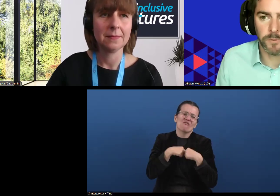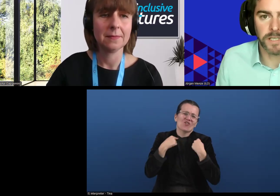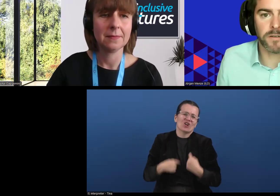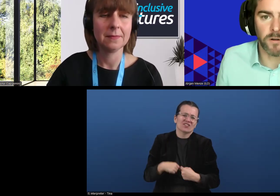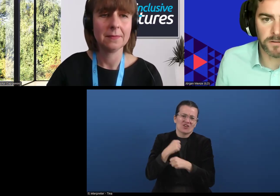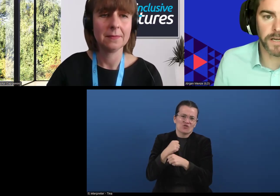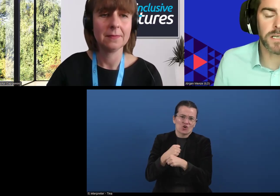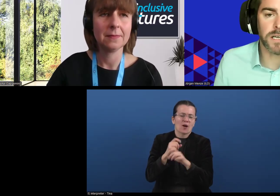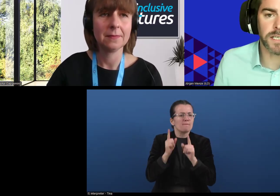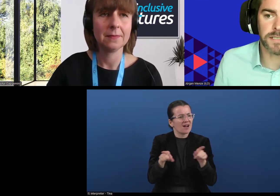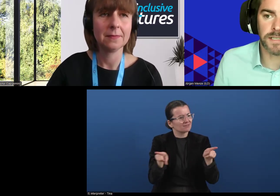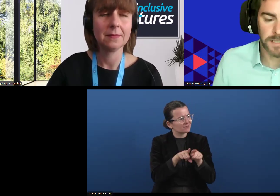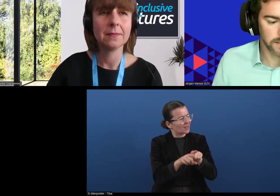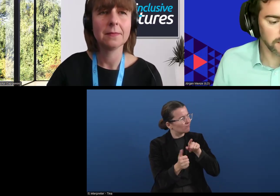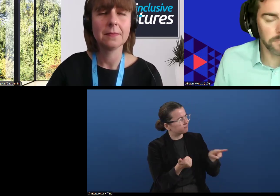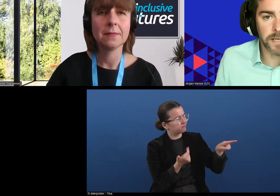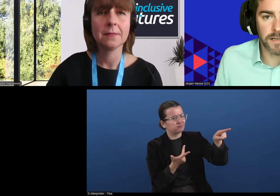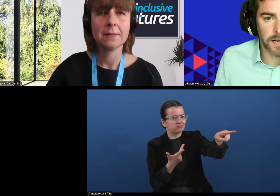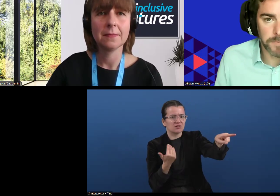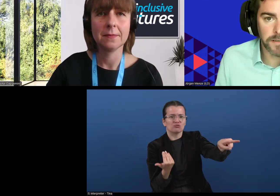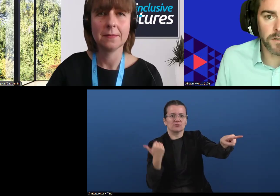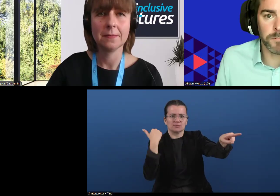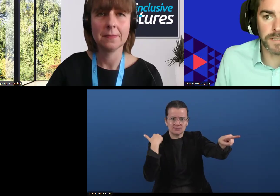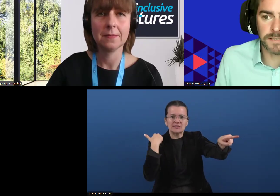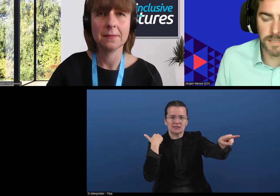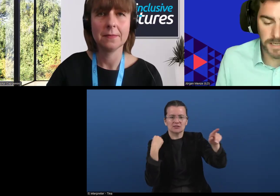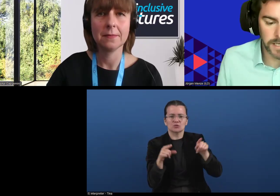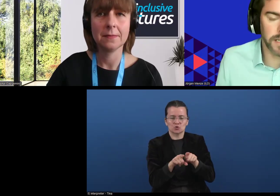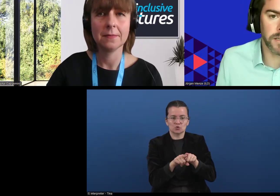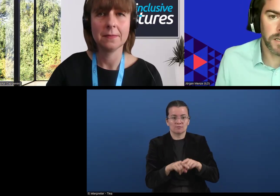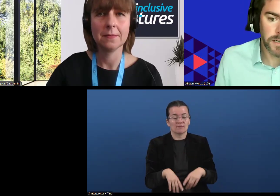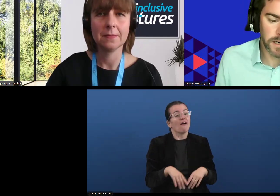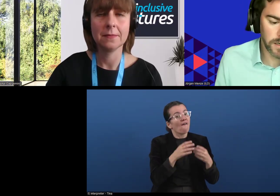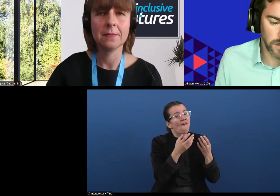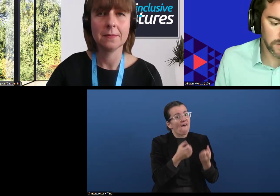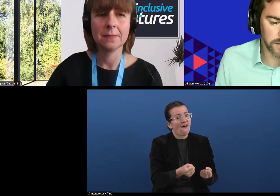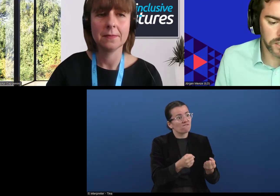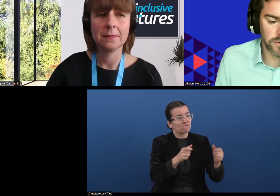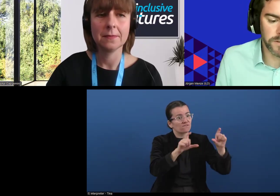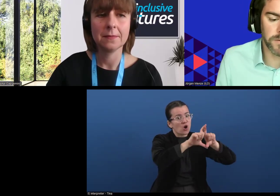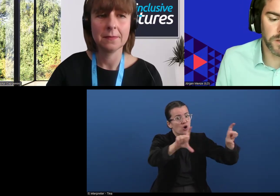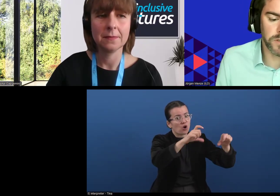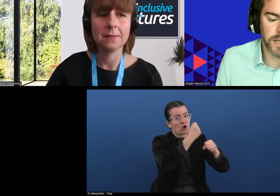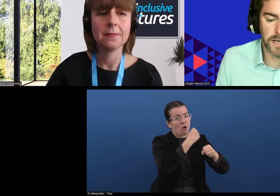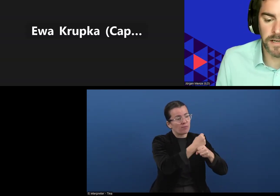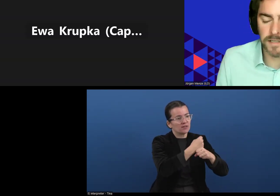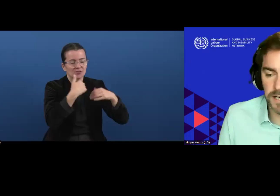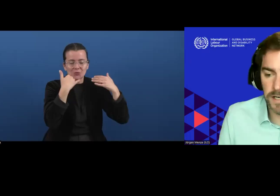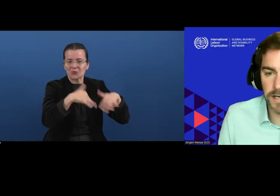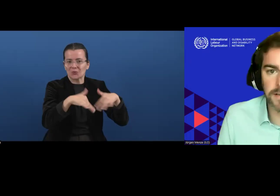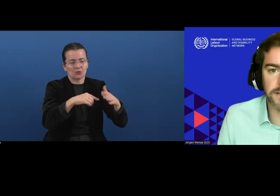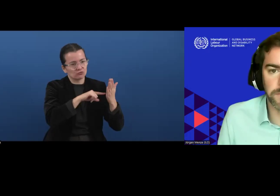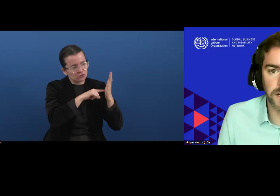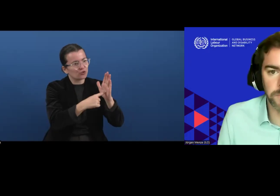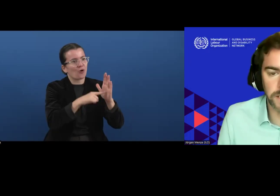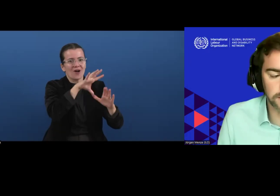level, we need to also recognize that there's amazing companies leading on these issues of disability inclusion and care.